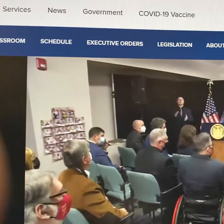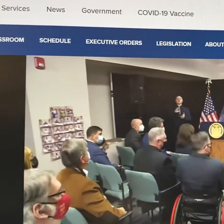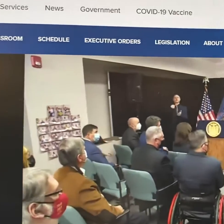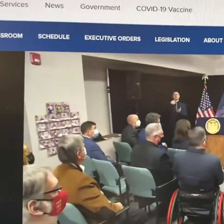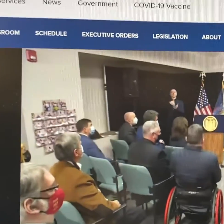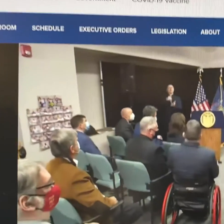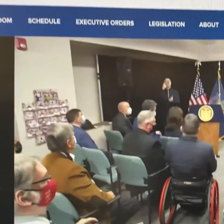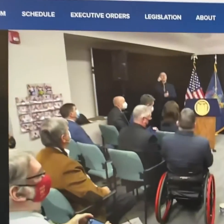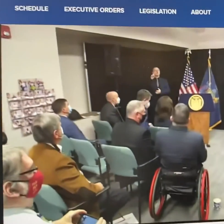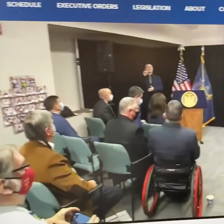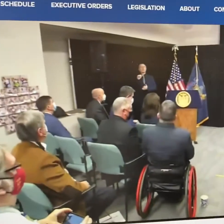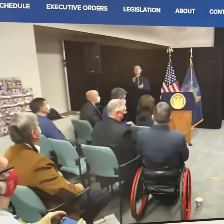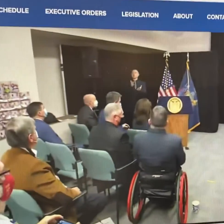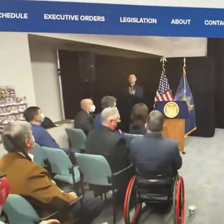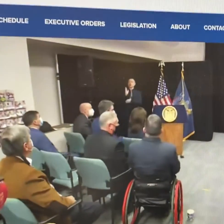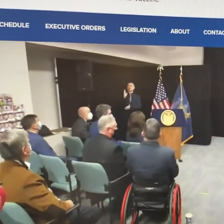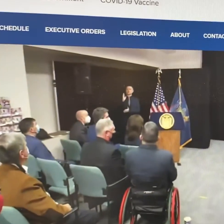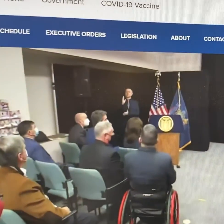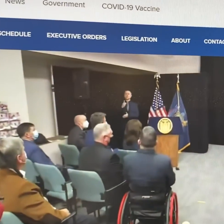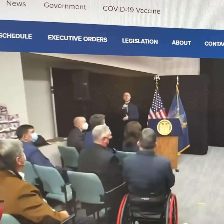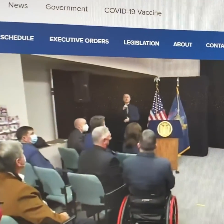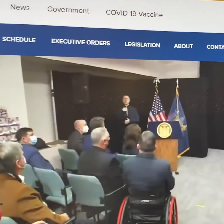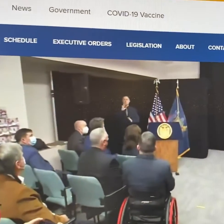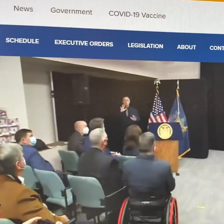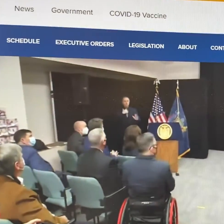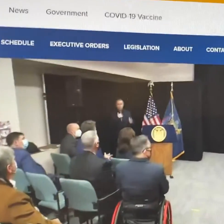right? Excuse me.